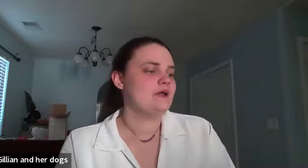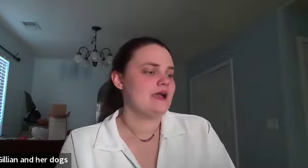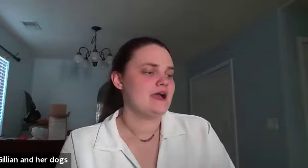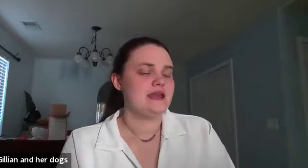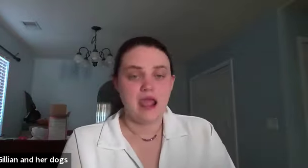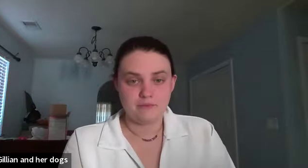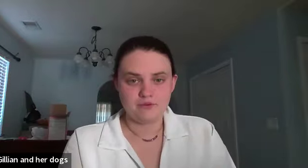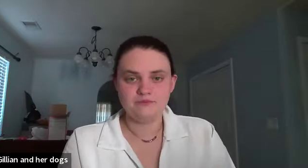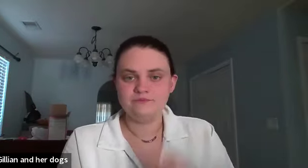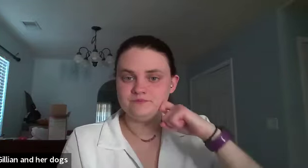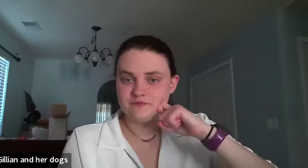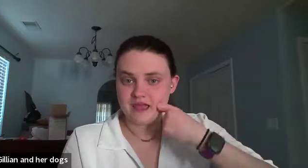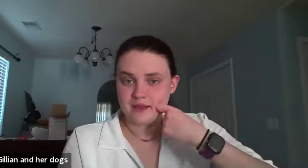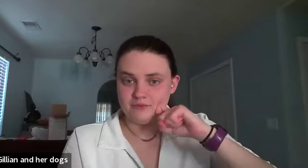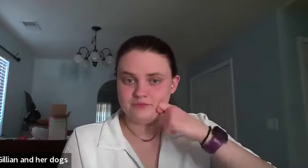We had apple, apple.